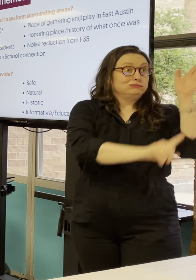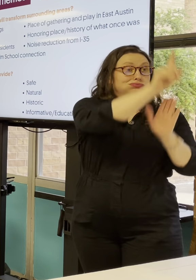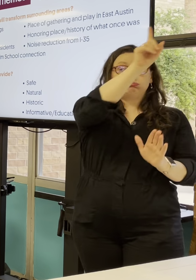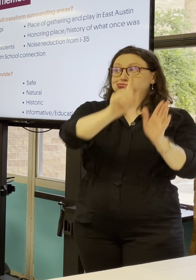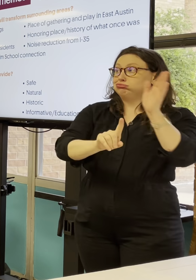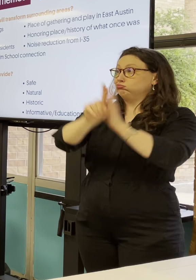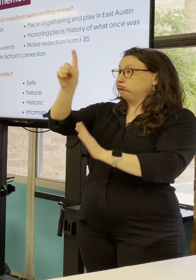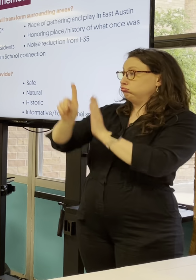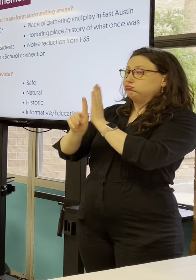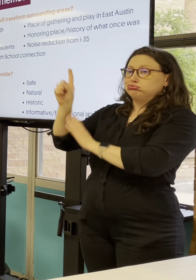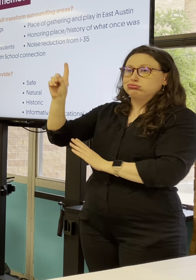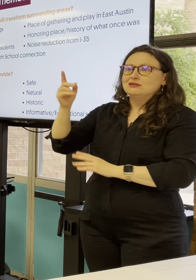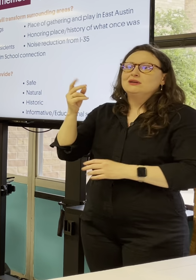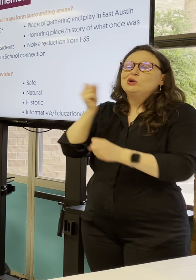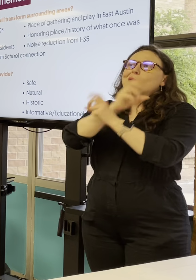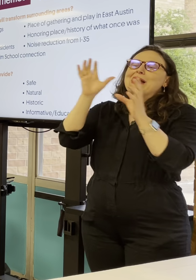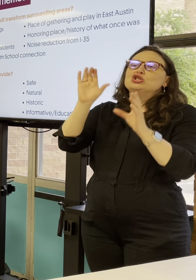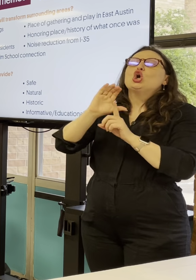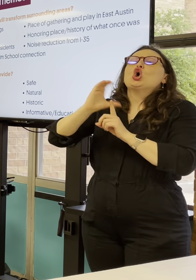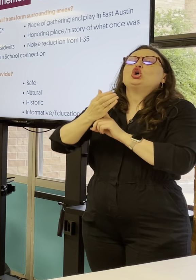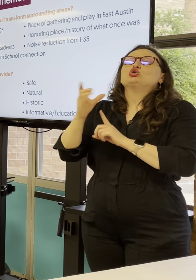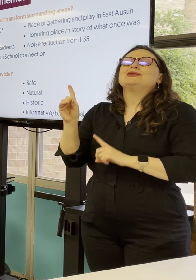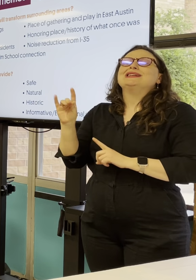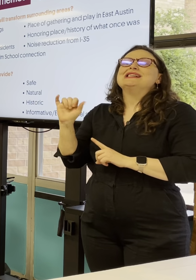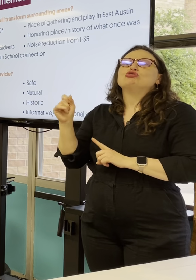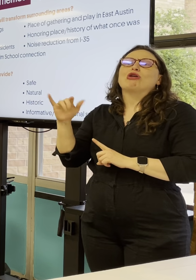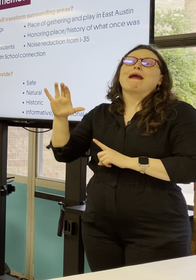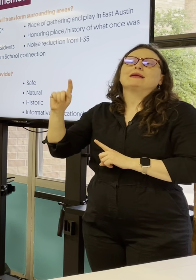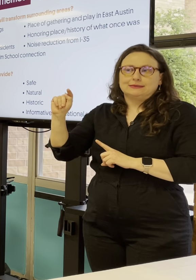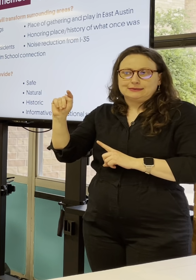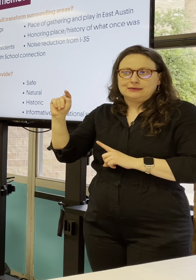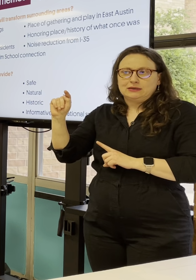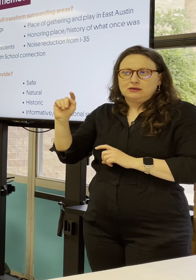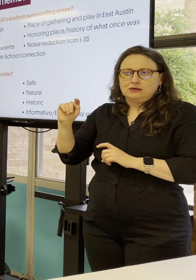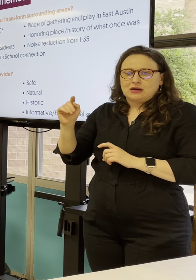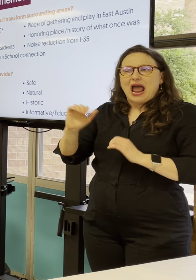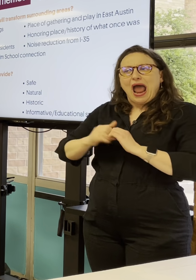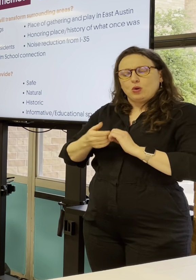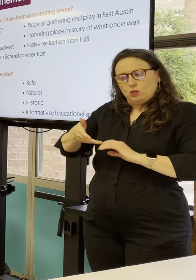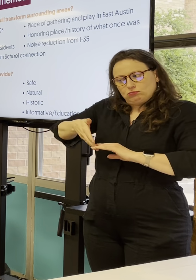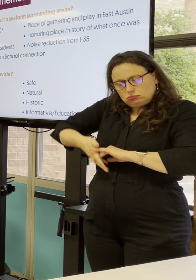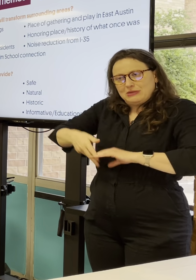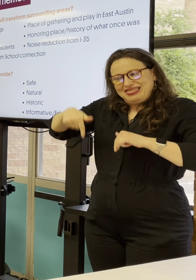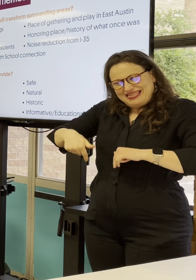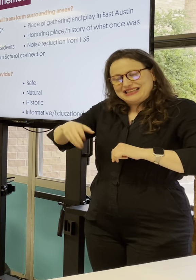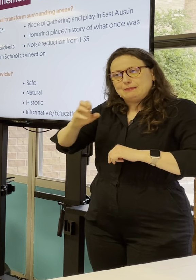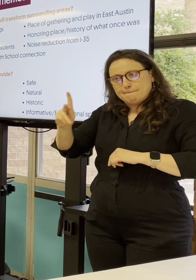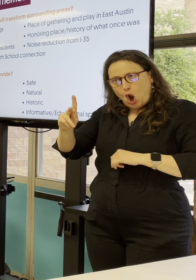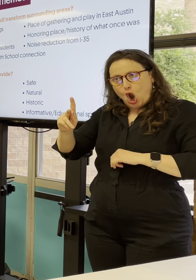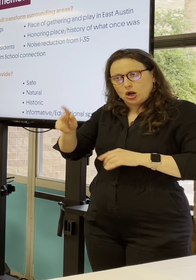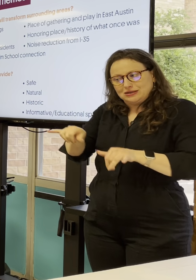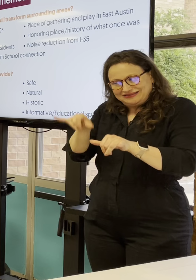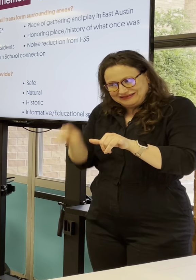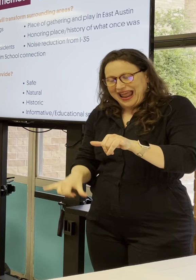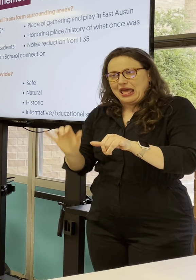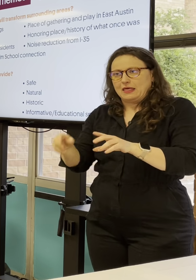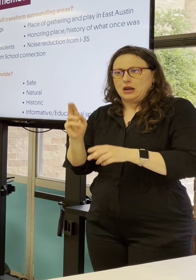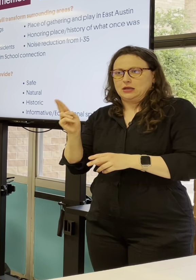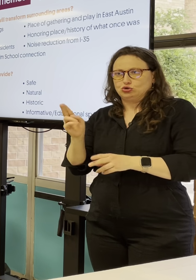cultural districts, some that are coming in the future, how are ways that we're anchoring this park in that tradition and that